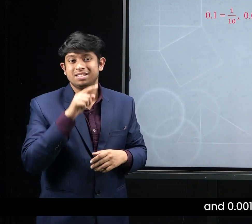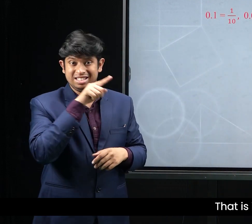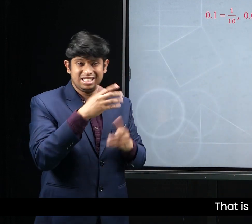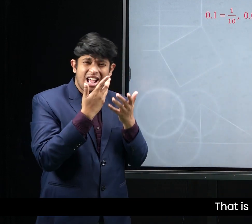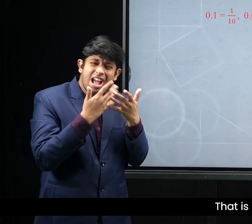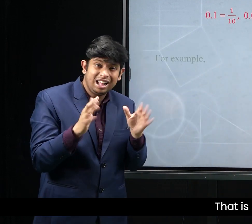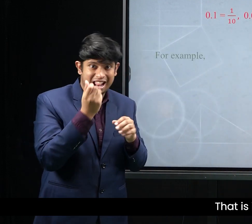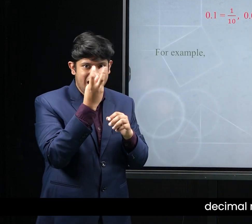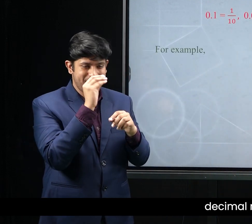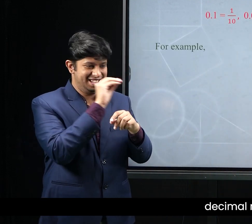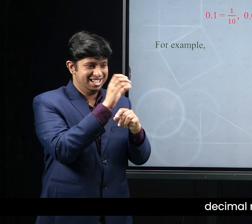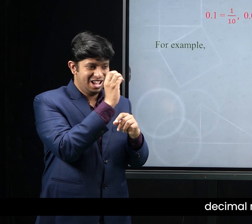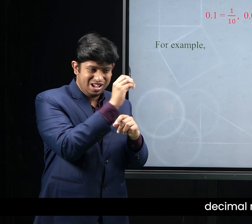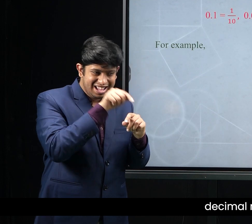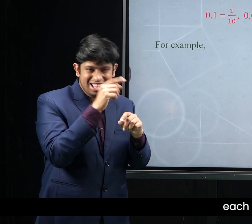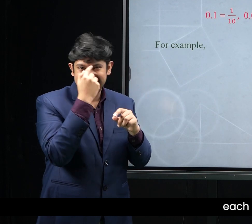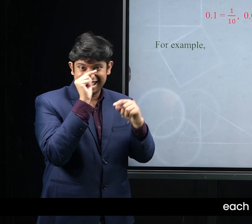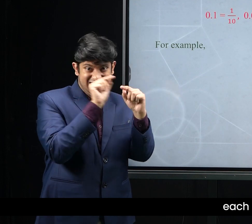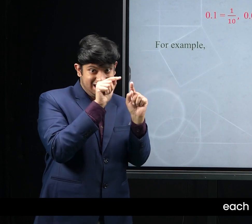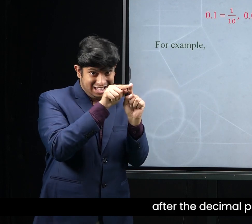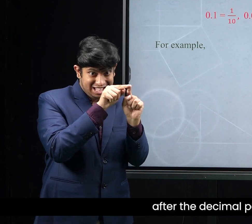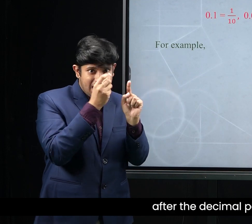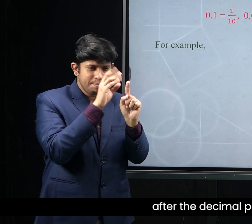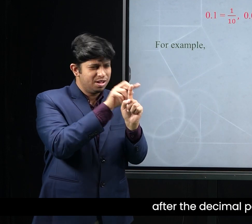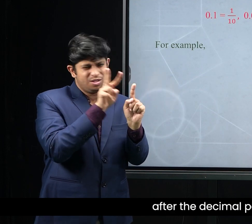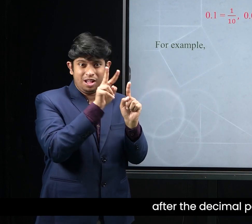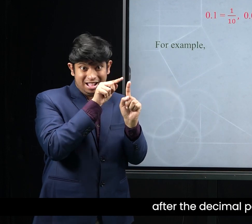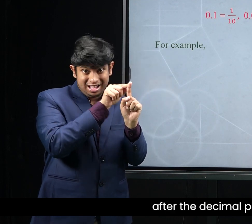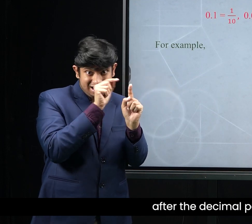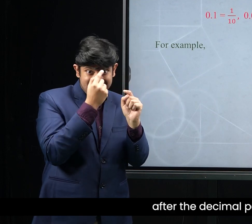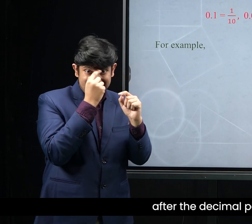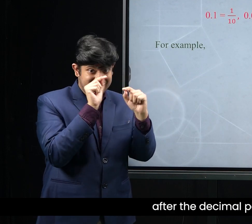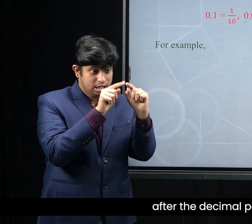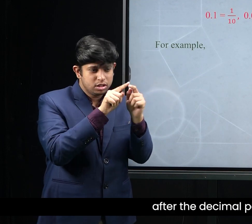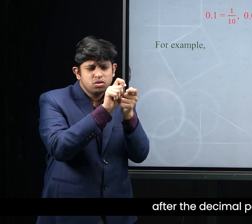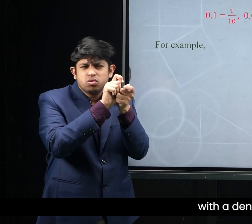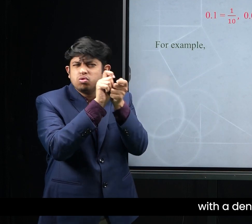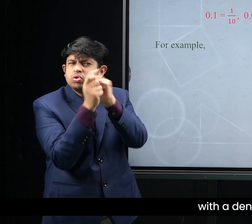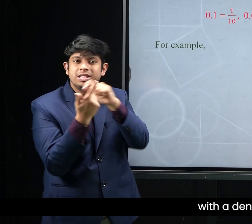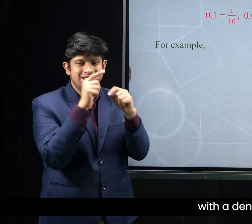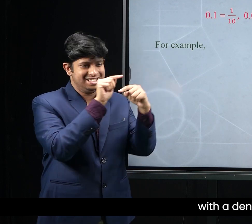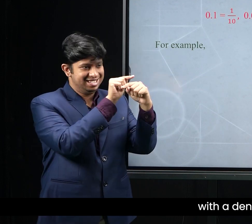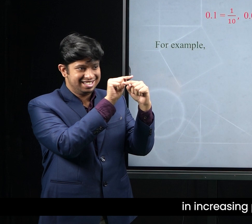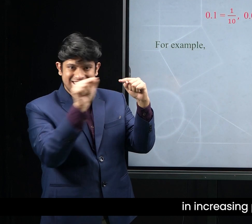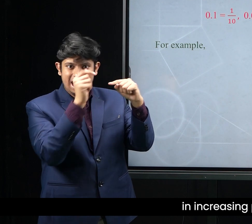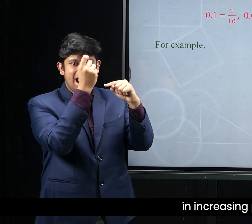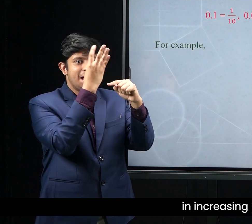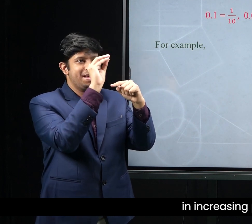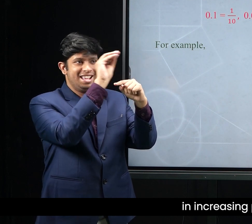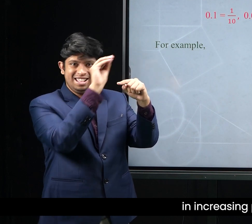That is, in any decimal number, each digit after the decimal point is a fraction with a denominator in increasing powers of